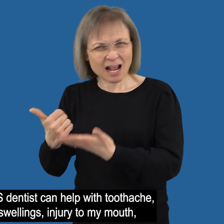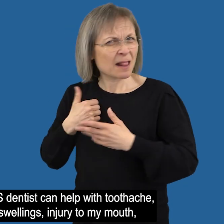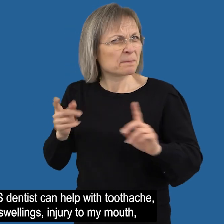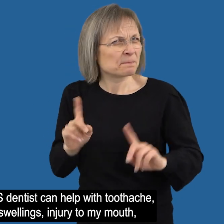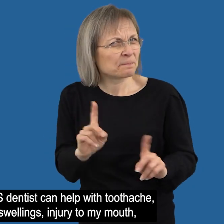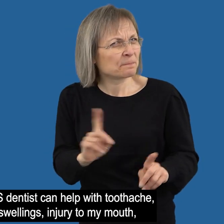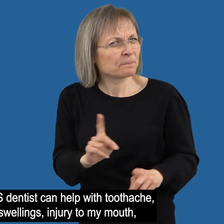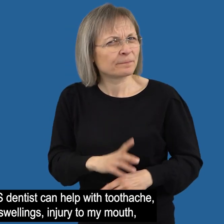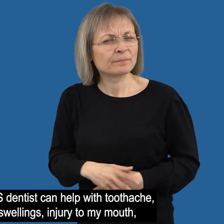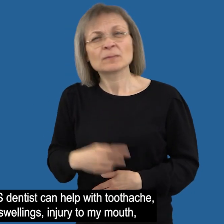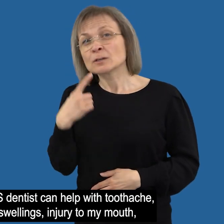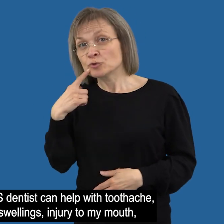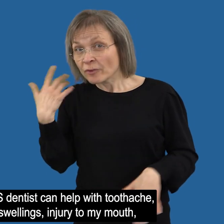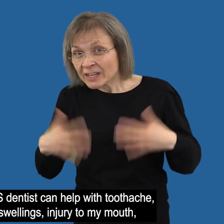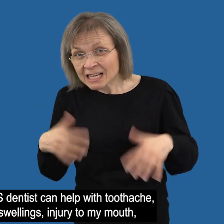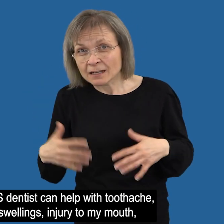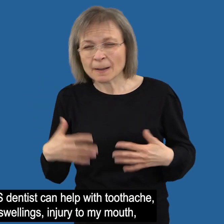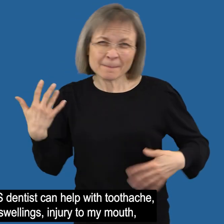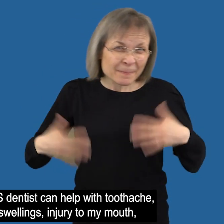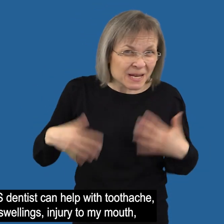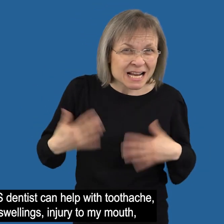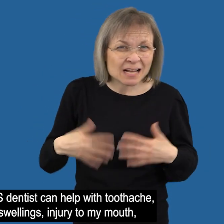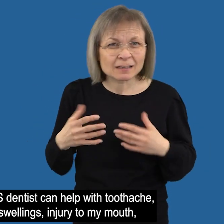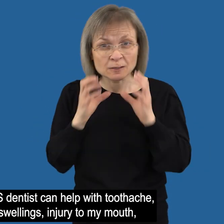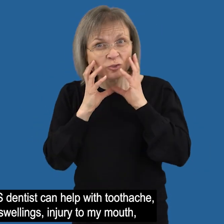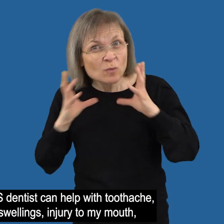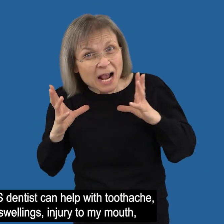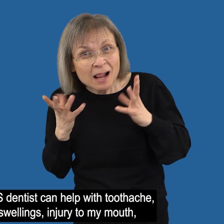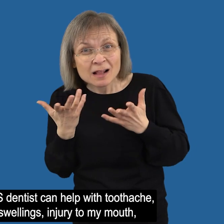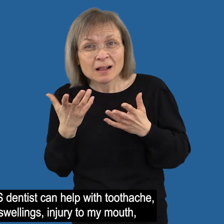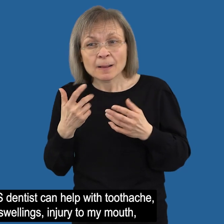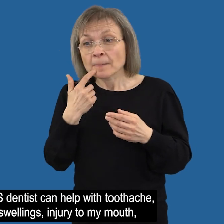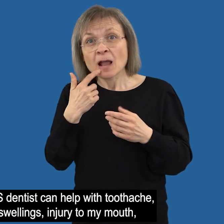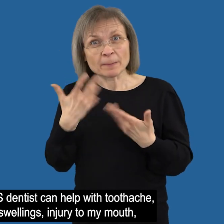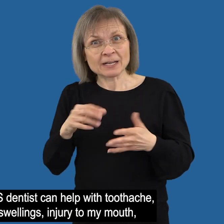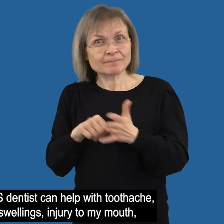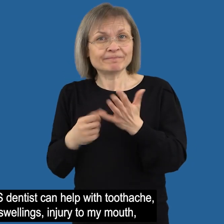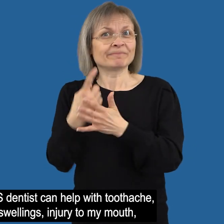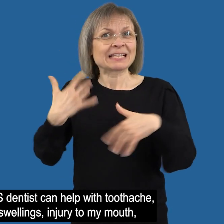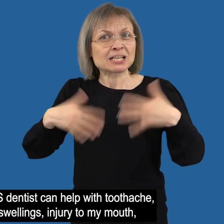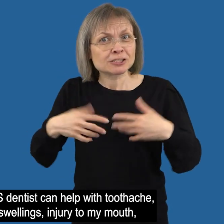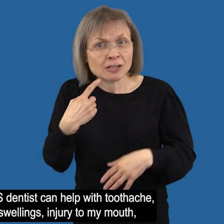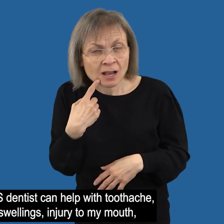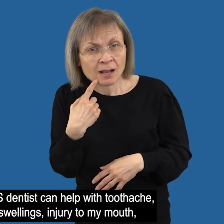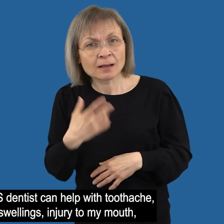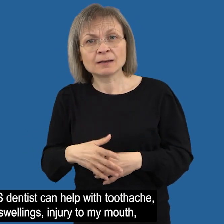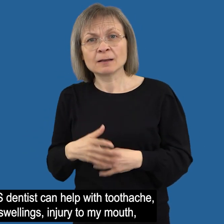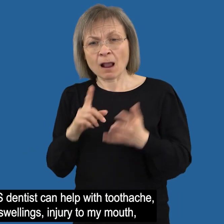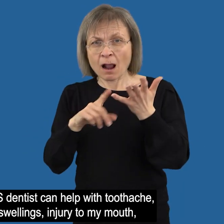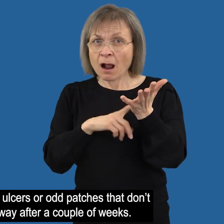My NHS dentist can help with toothache, pain, swellings, injury to my mouth, and any ulcers or odd patches